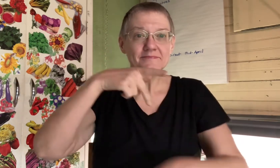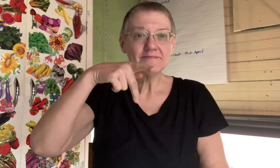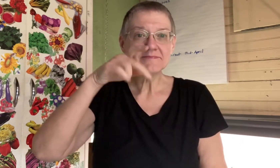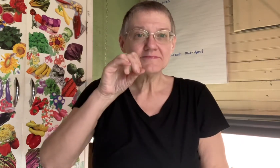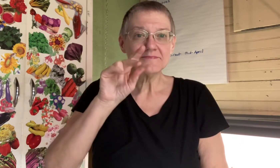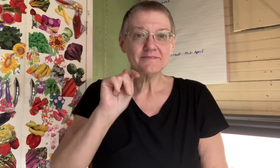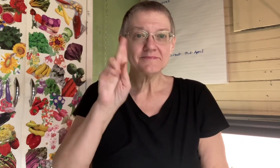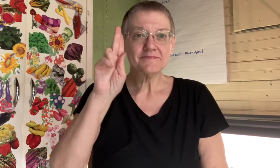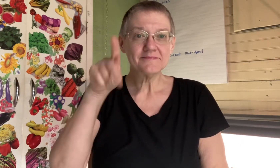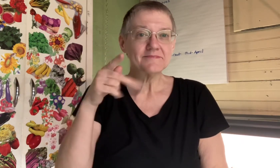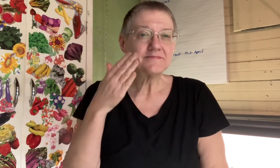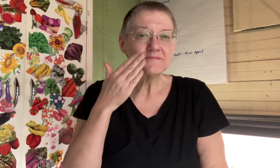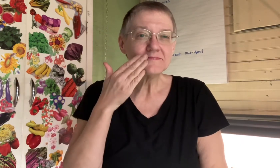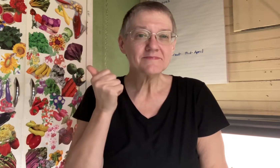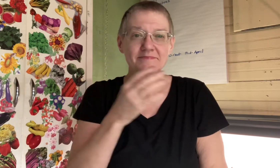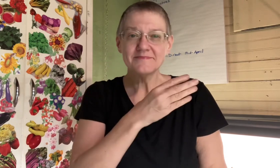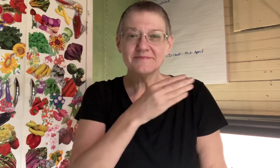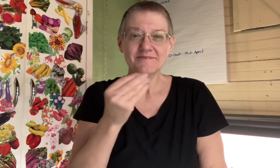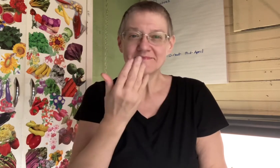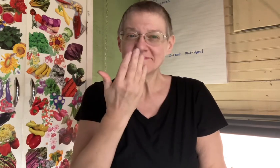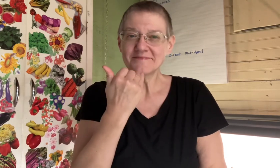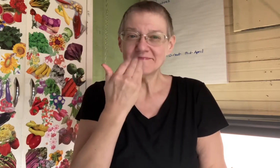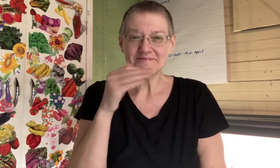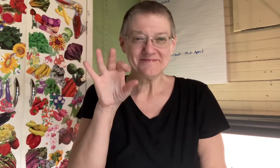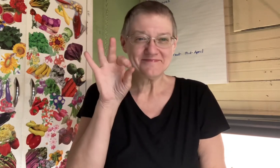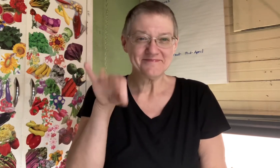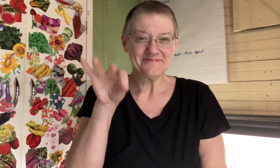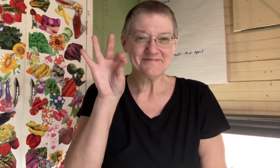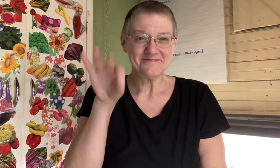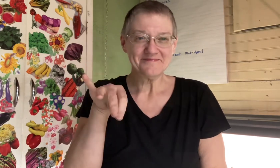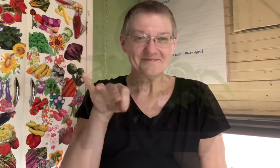Today we're going to pot up sweet and hot peppers.